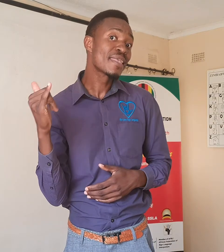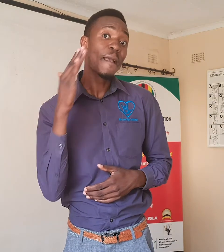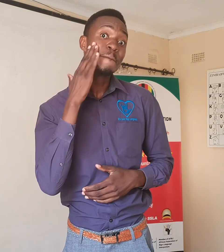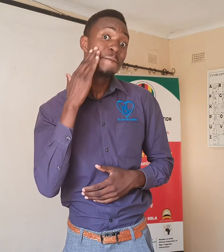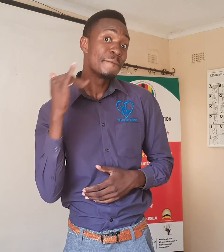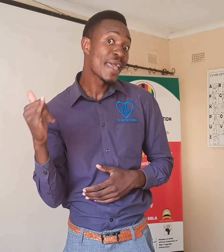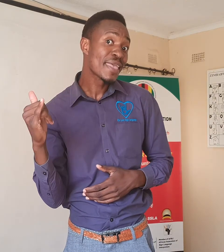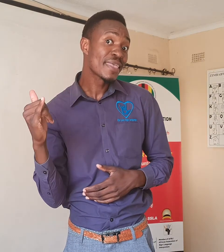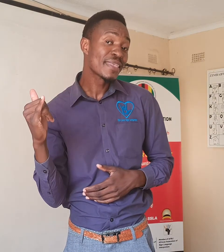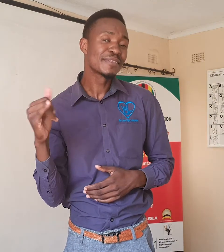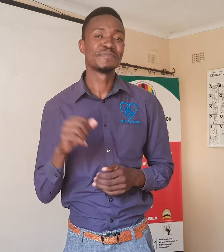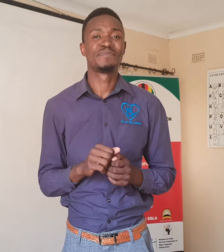then the month May,